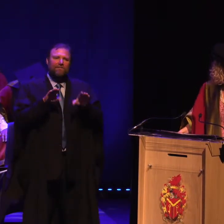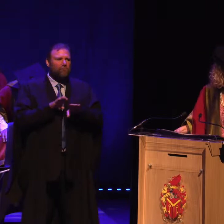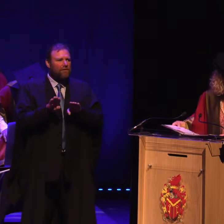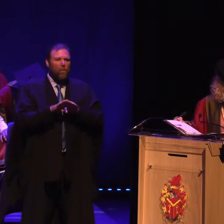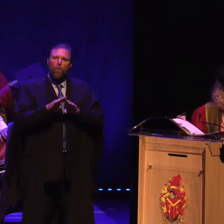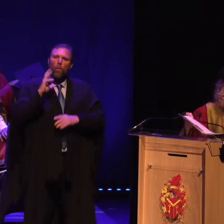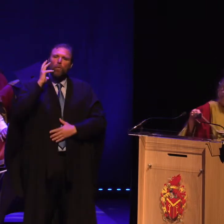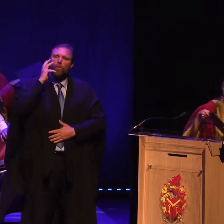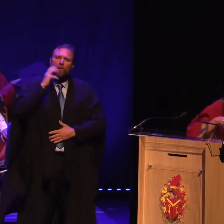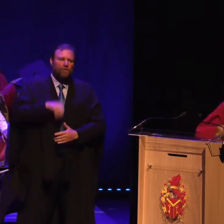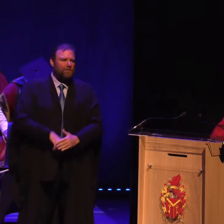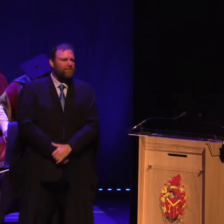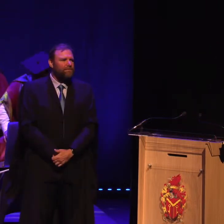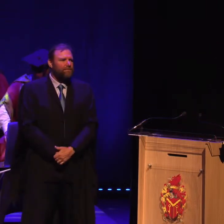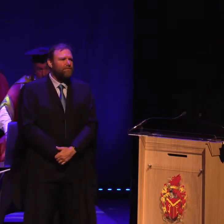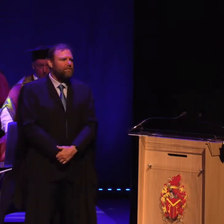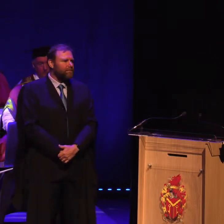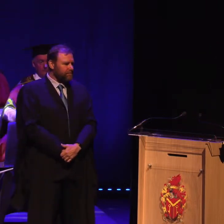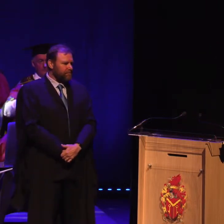Audiology.